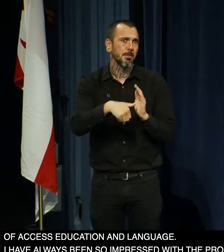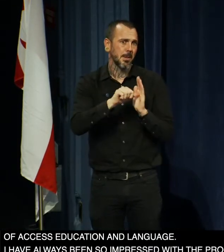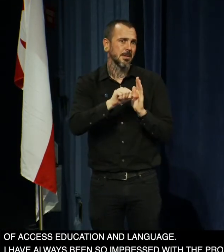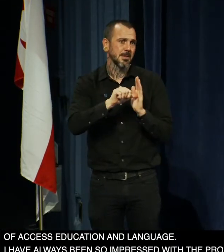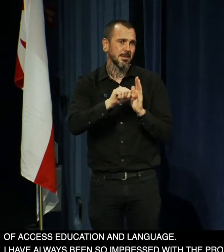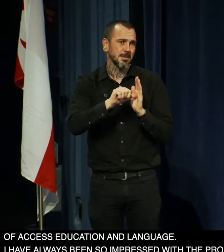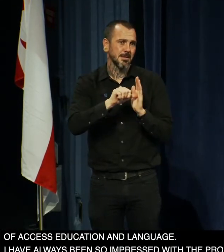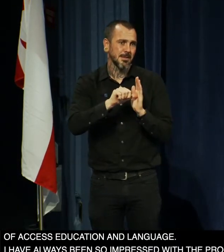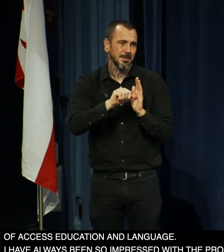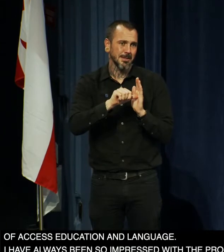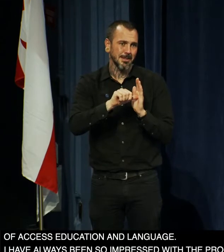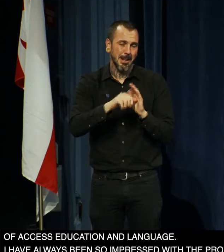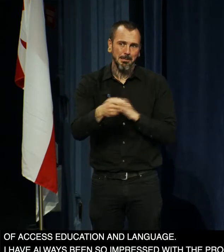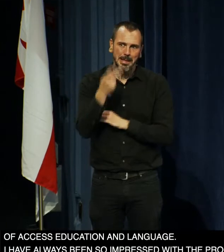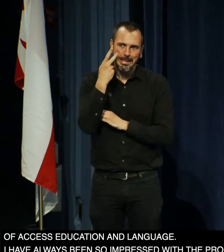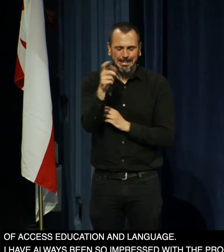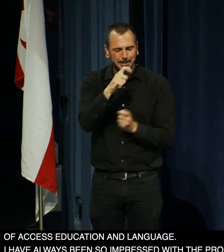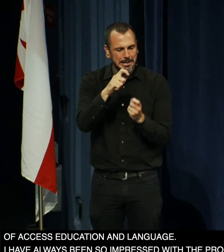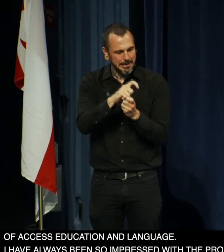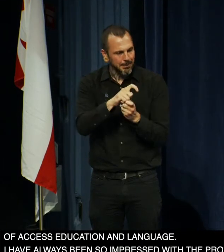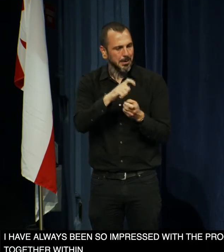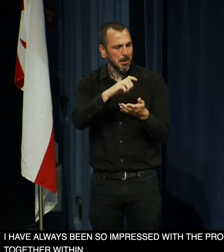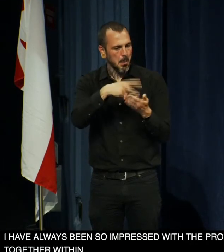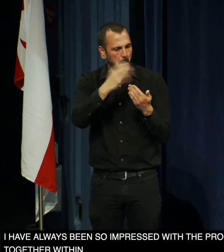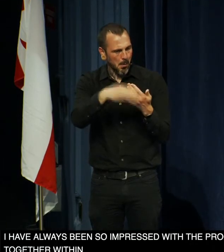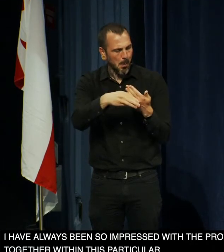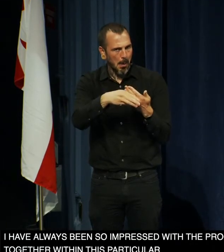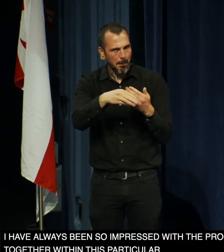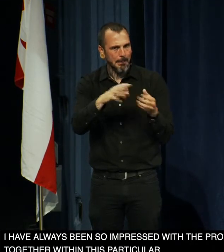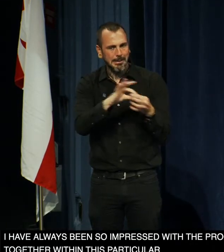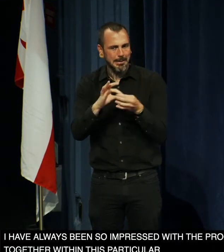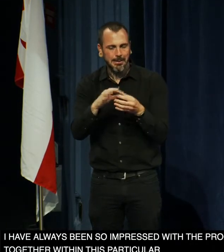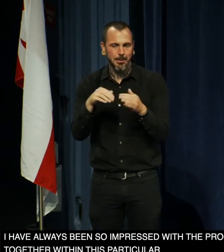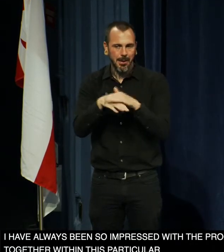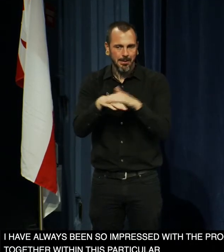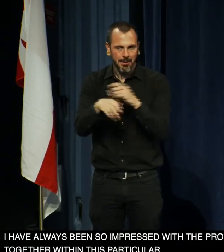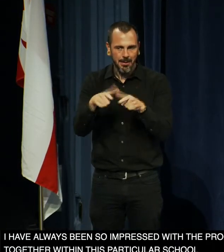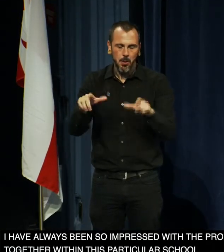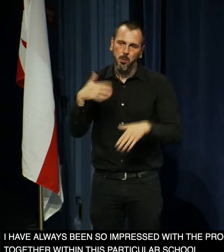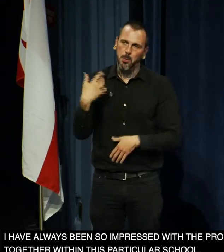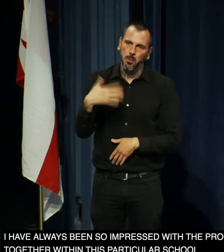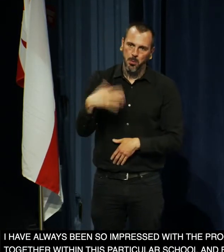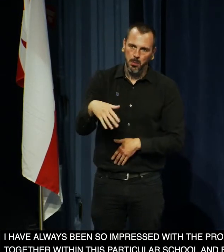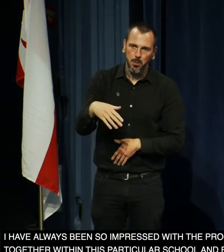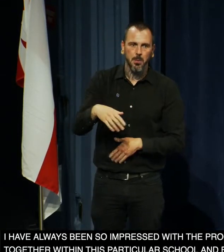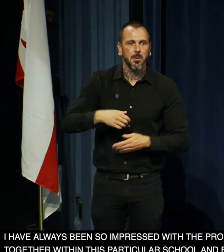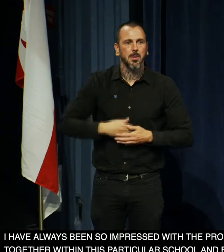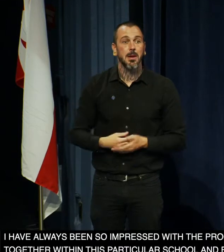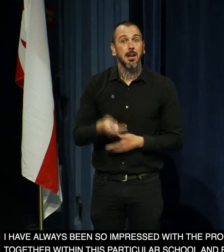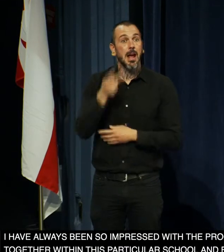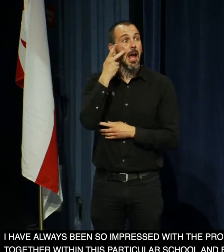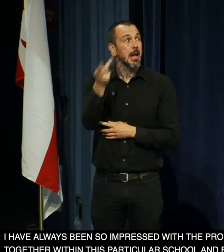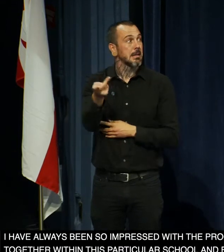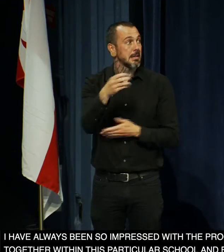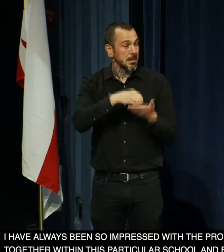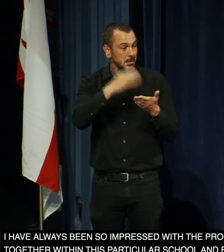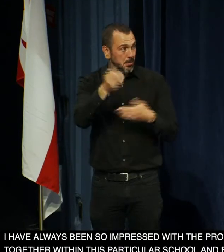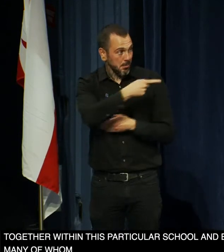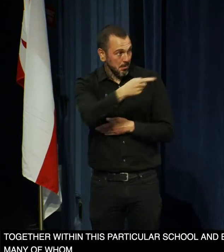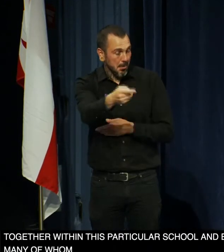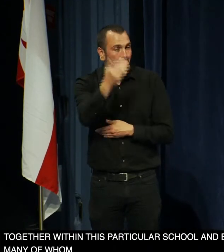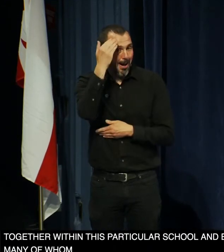begin by acknowledging that we are in Mi'kma'ki, the unceded and ancestral homeland of the Mi'kmaq